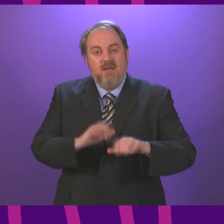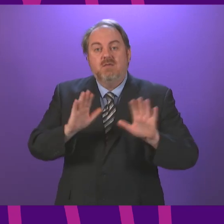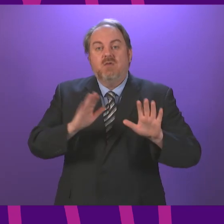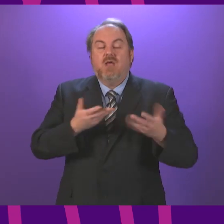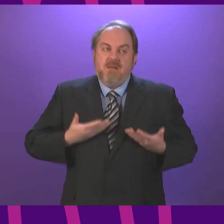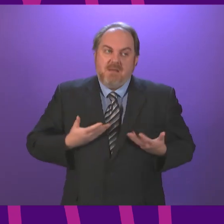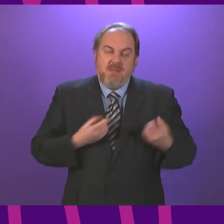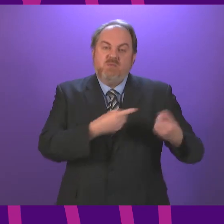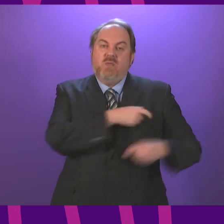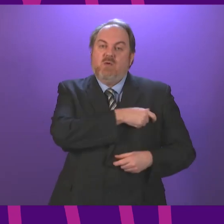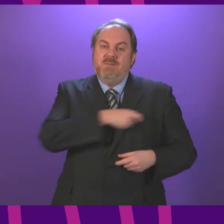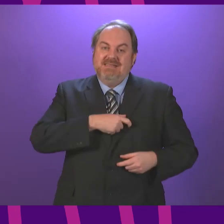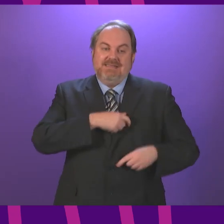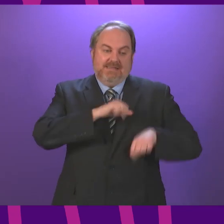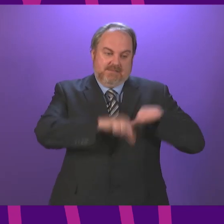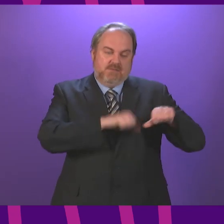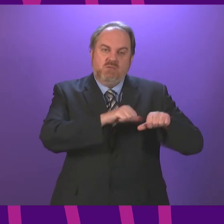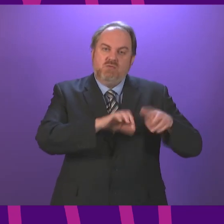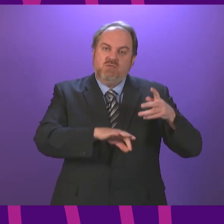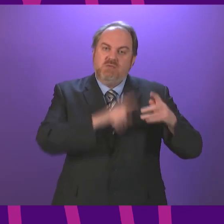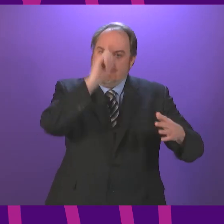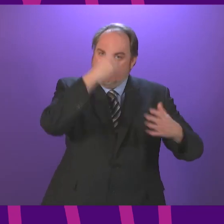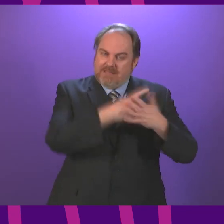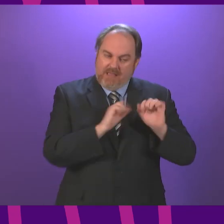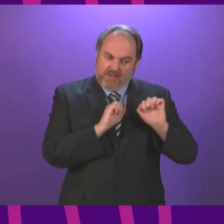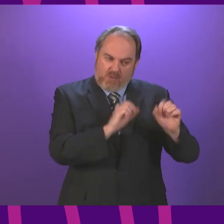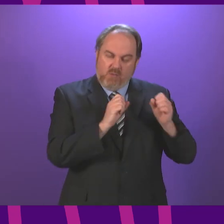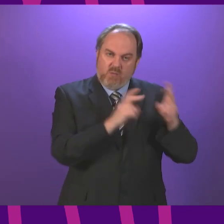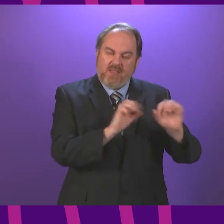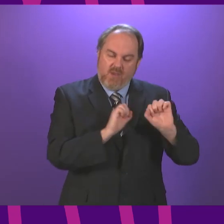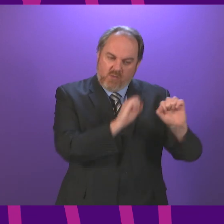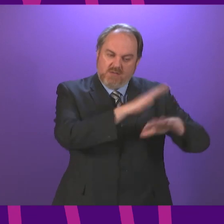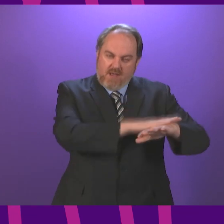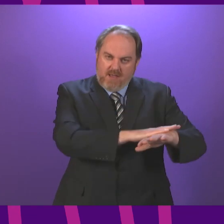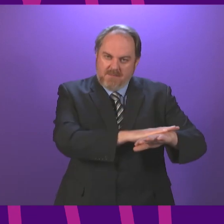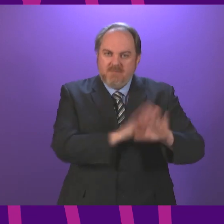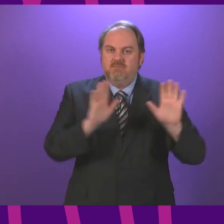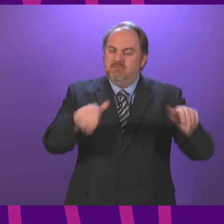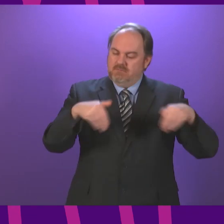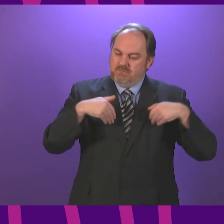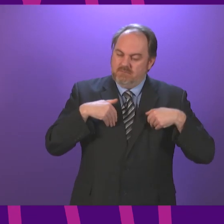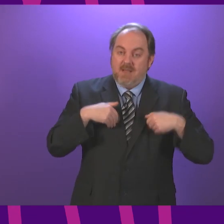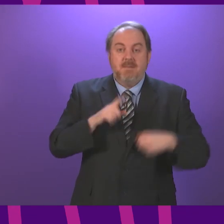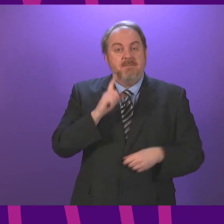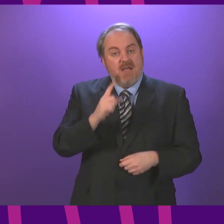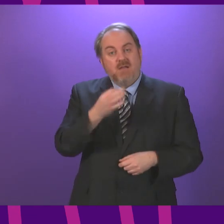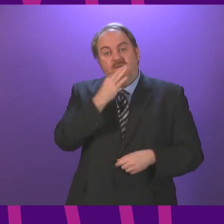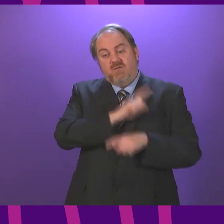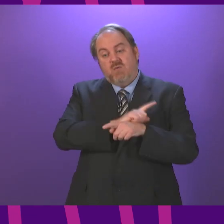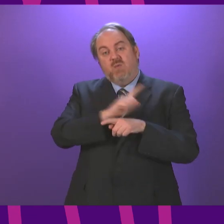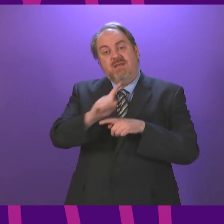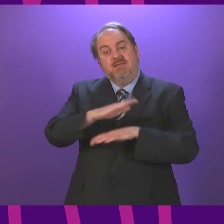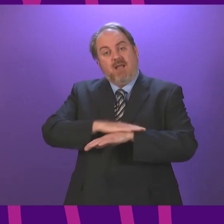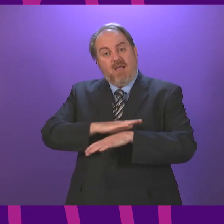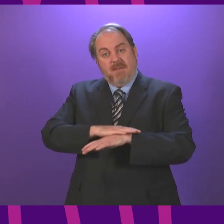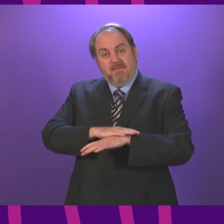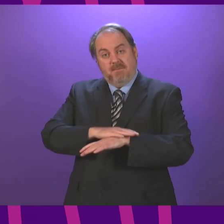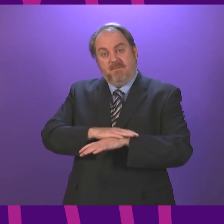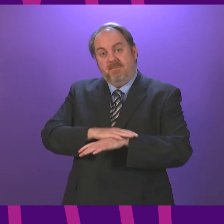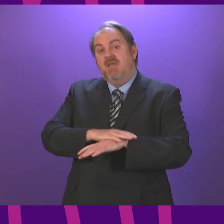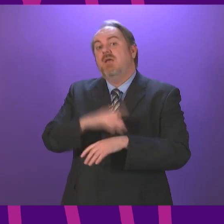Ruth Davidson clearly has. But I will also, in a few weeks, subject myself to the ultimate scrutiny.